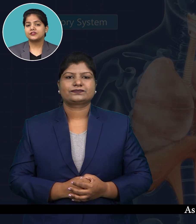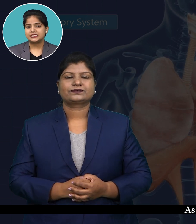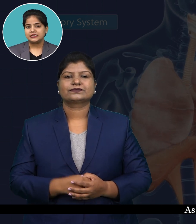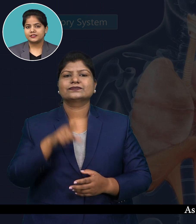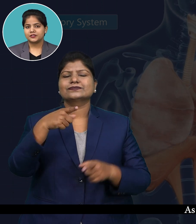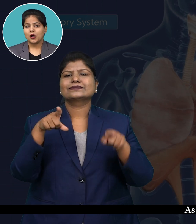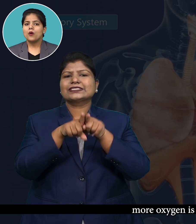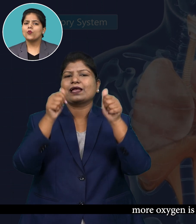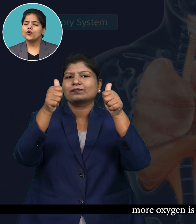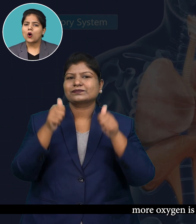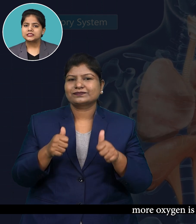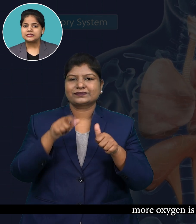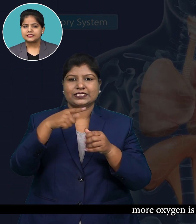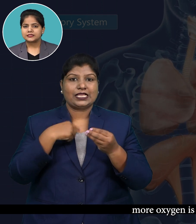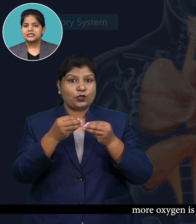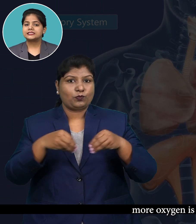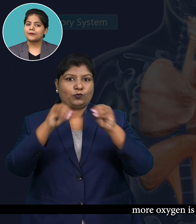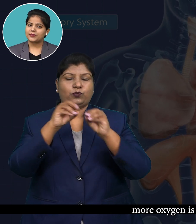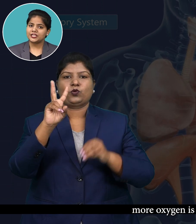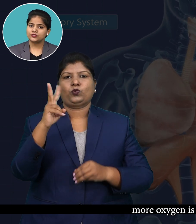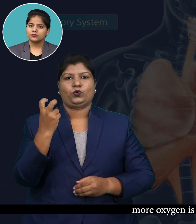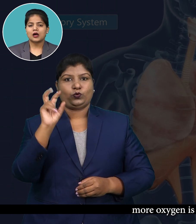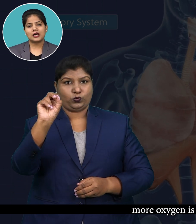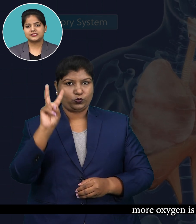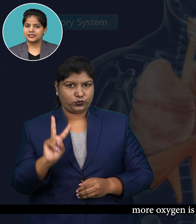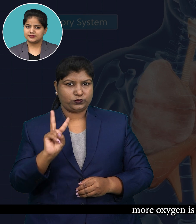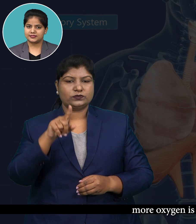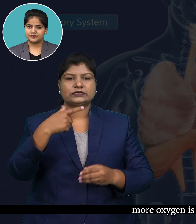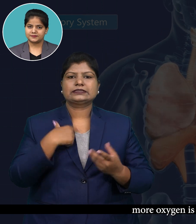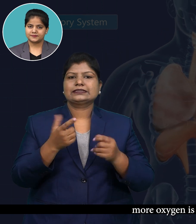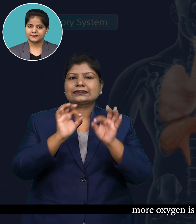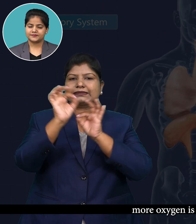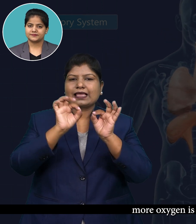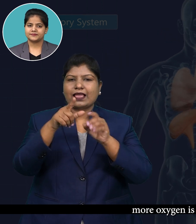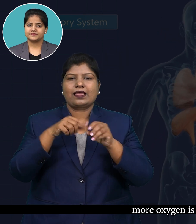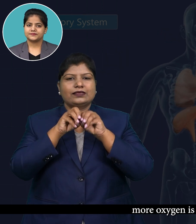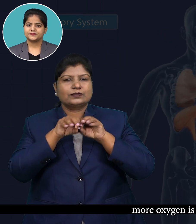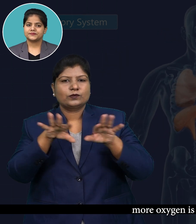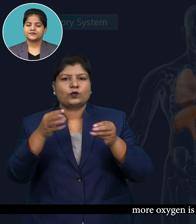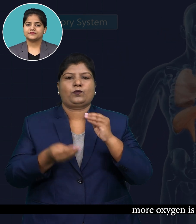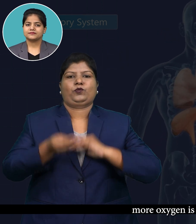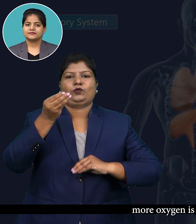As a result, more oxygen is supplied to our cells.